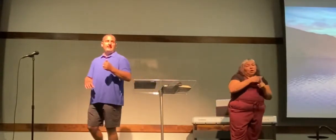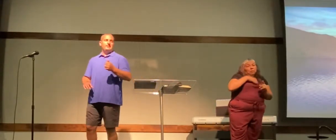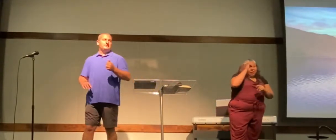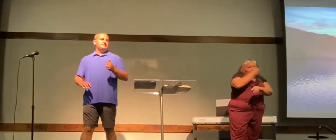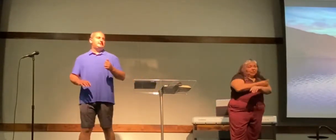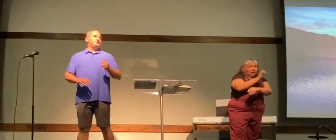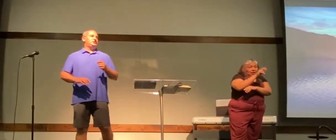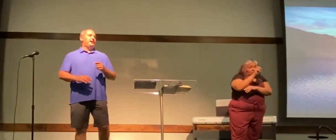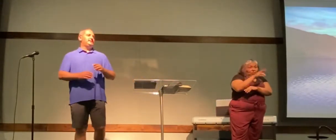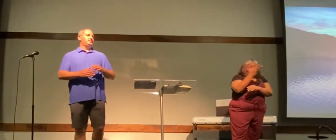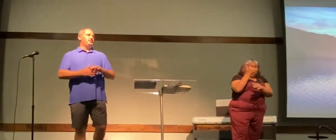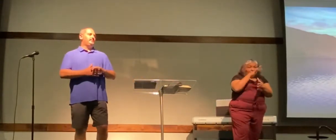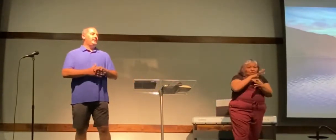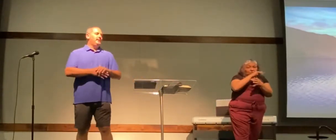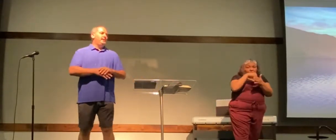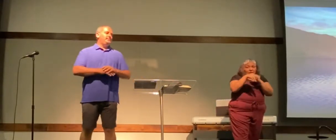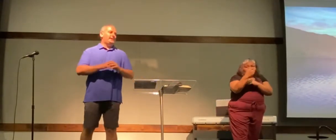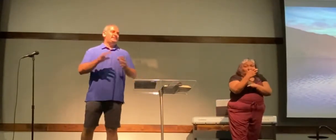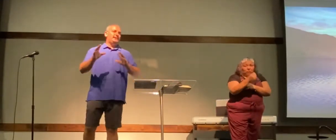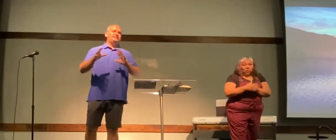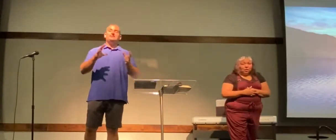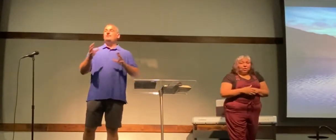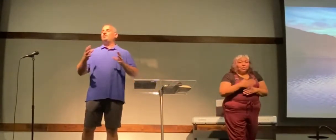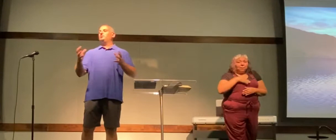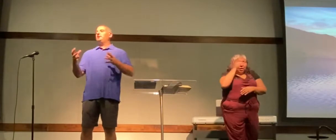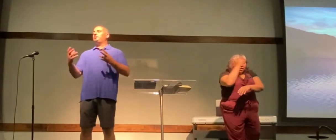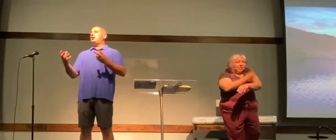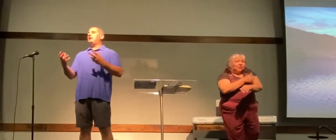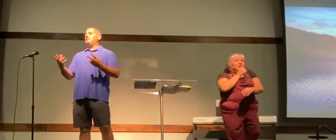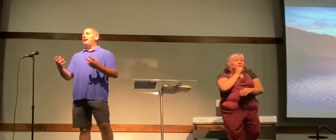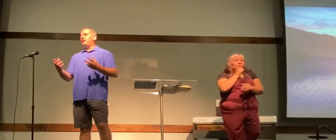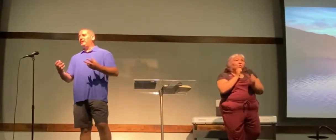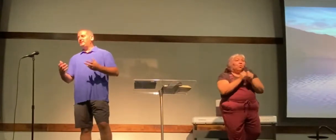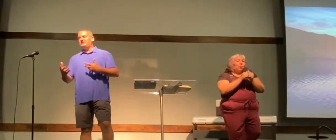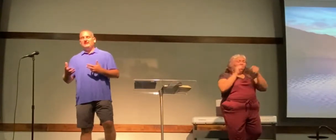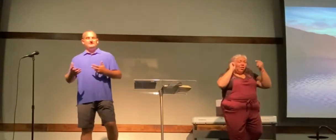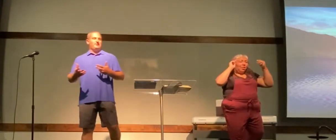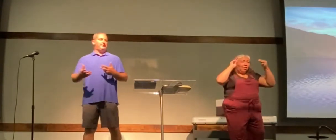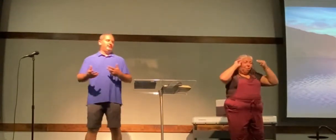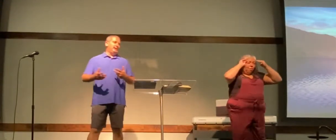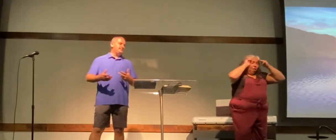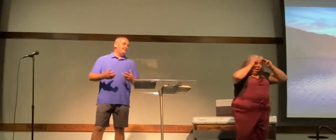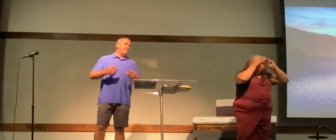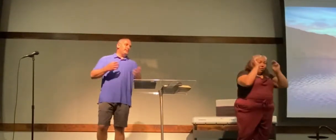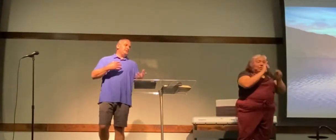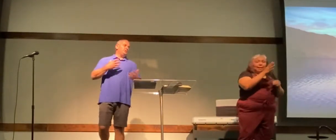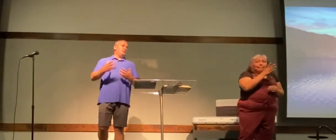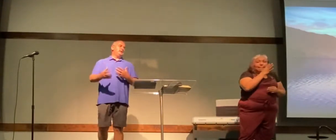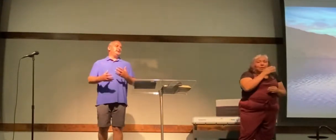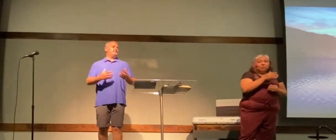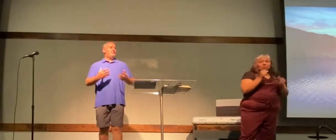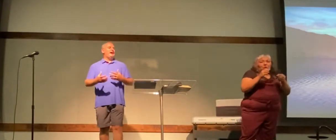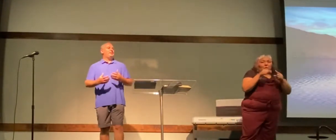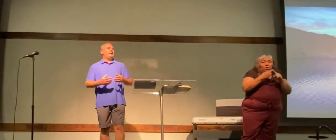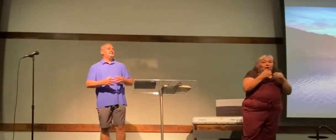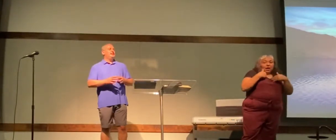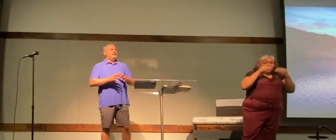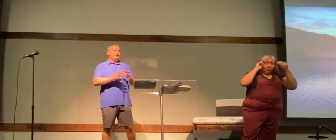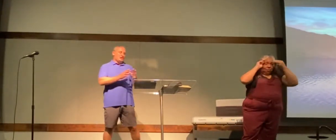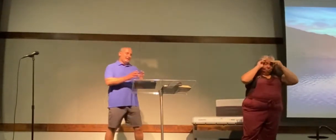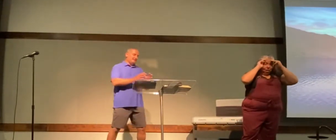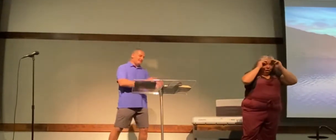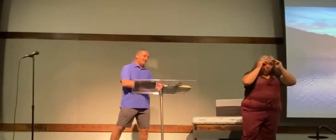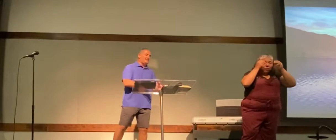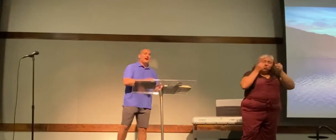son Avery was a senior in high school. And my son suffers with chronic migraines, just like his mother does. And so when he gets migraines,